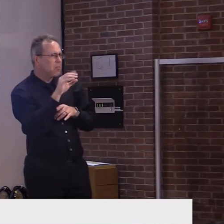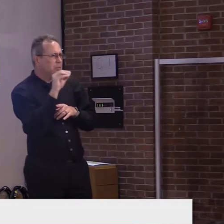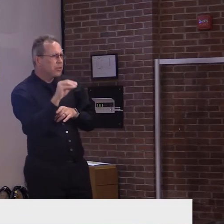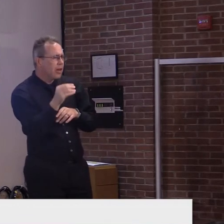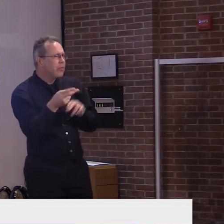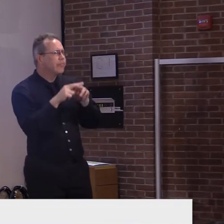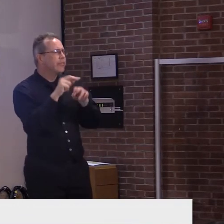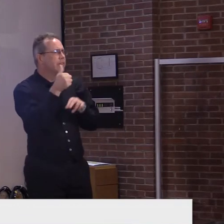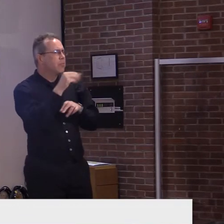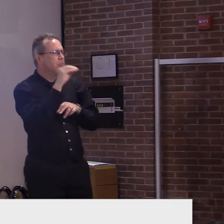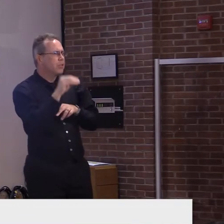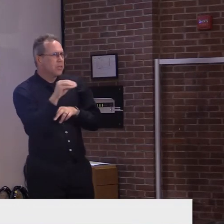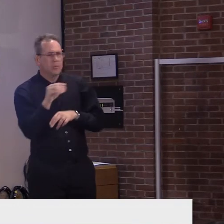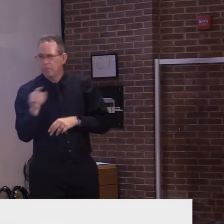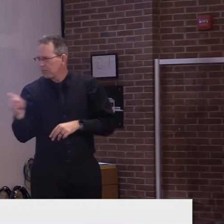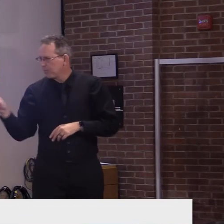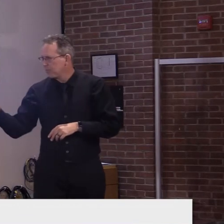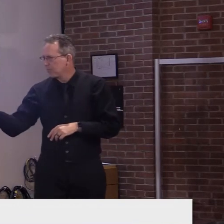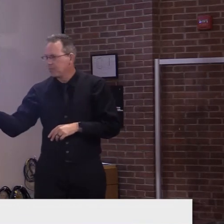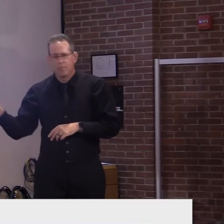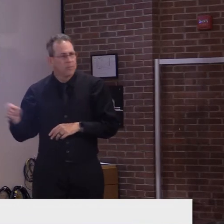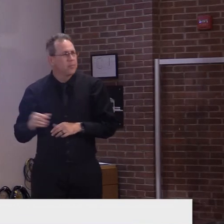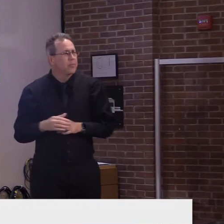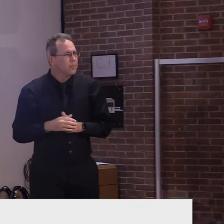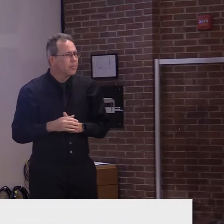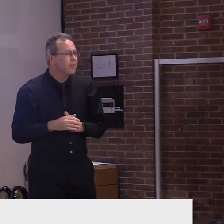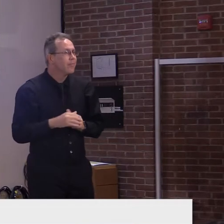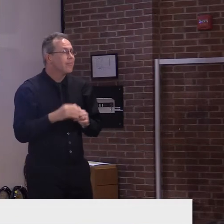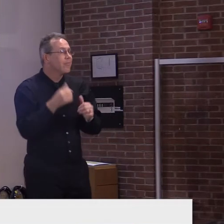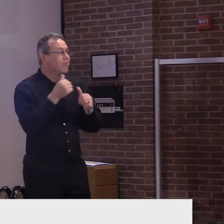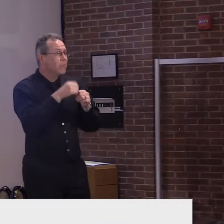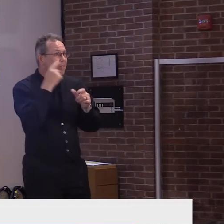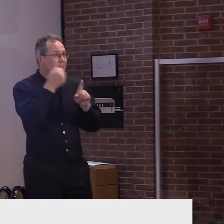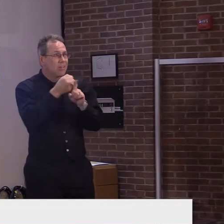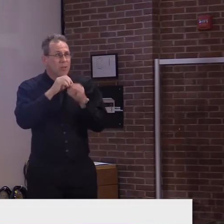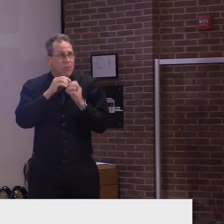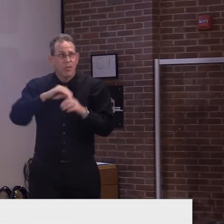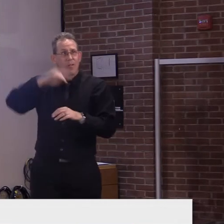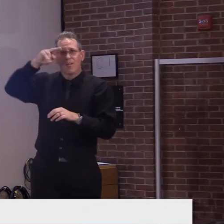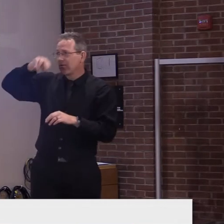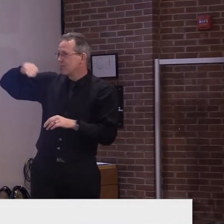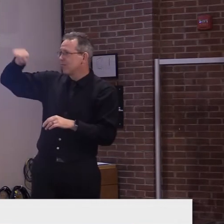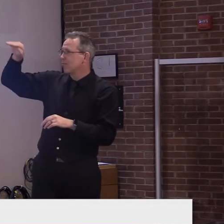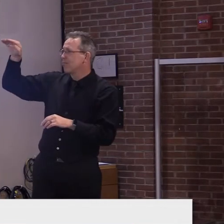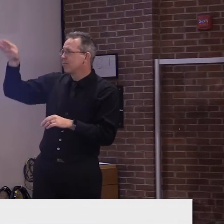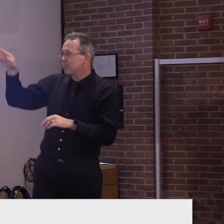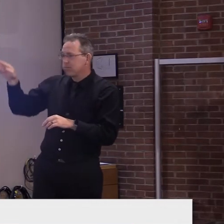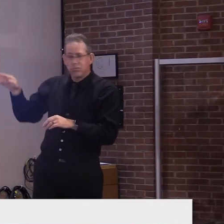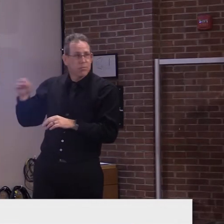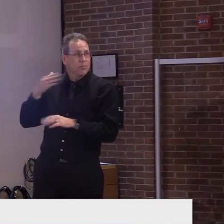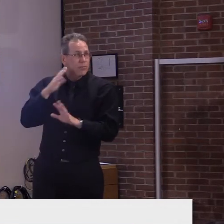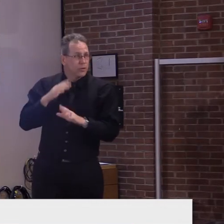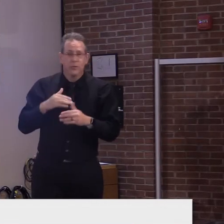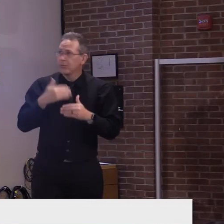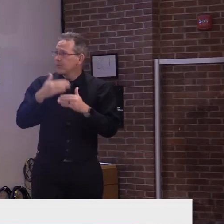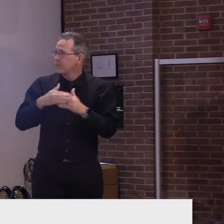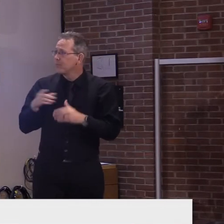But again, the overall trend is showing that cases are slowing in the region. And here in Vermont, we